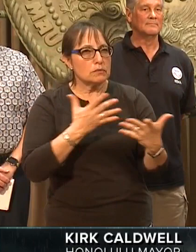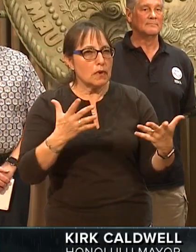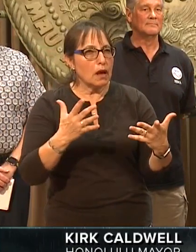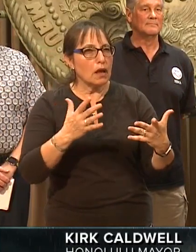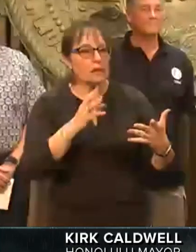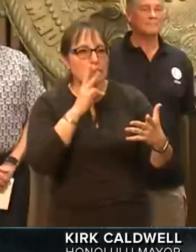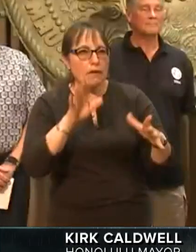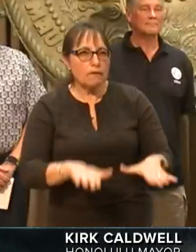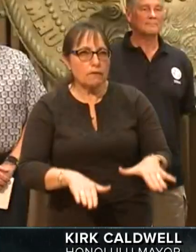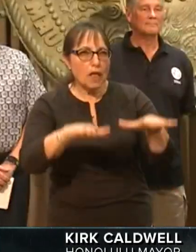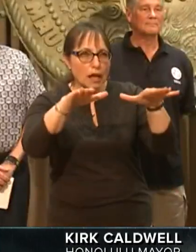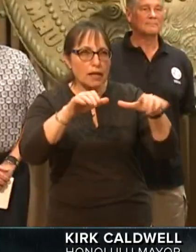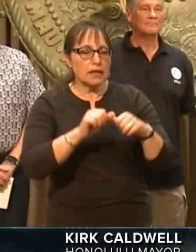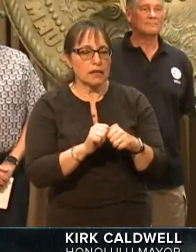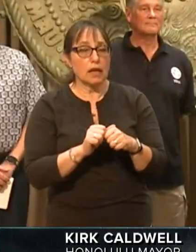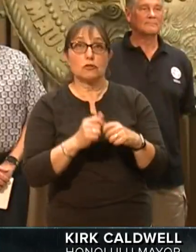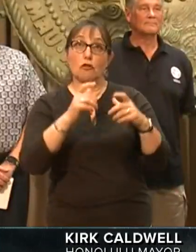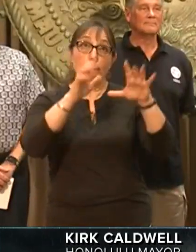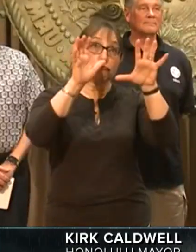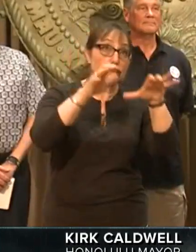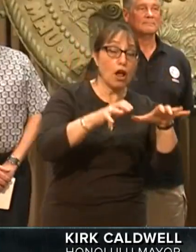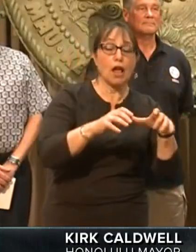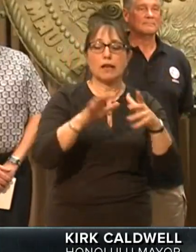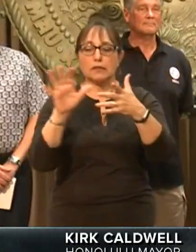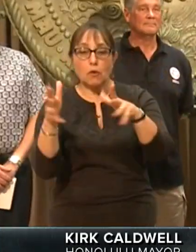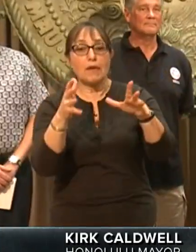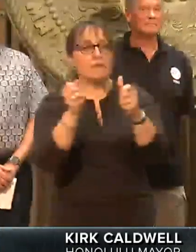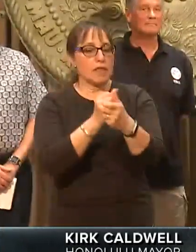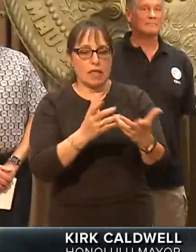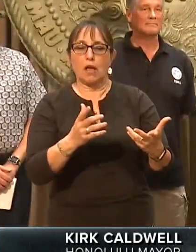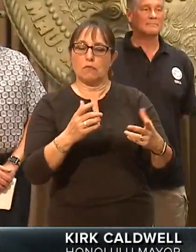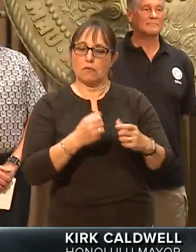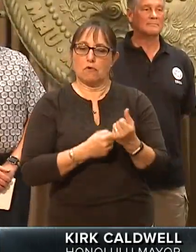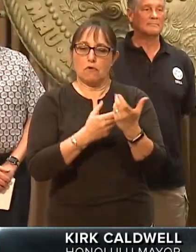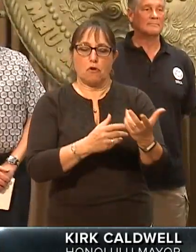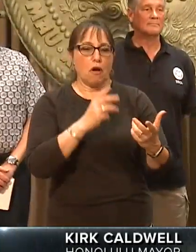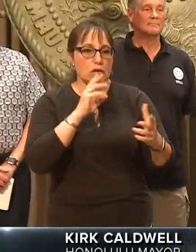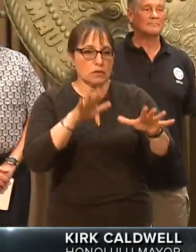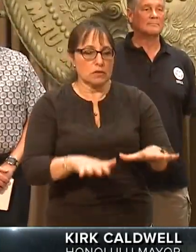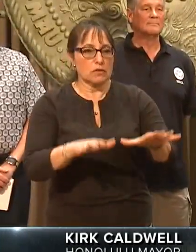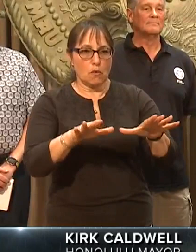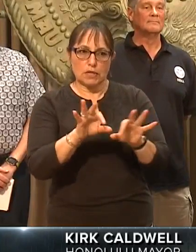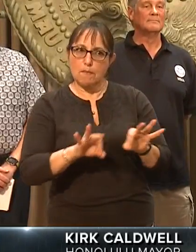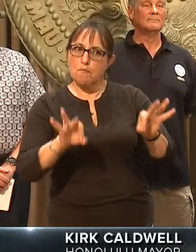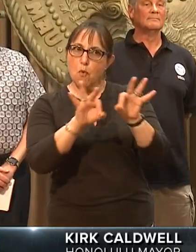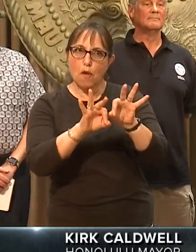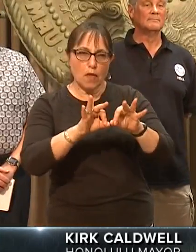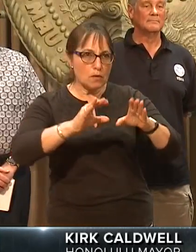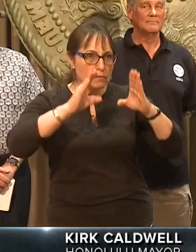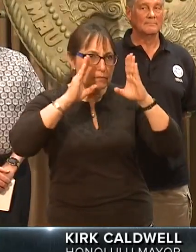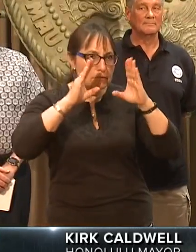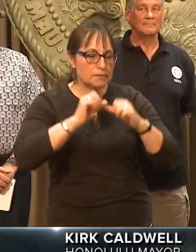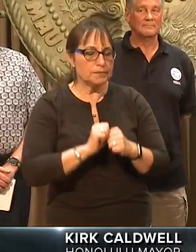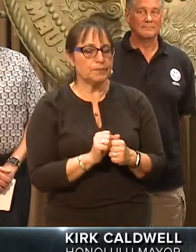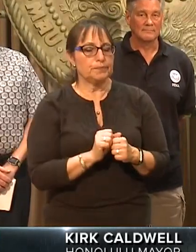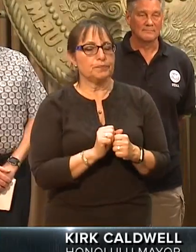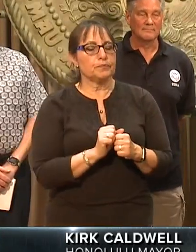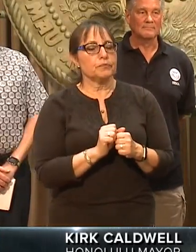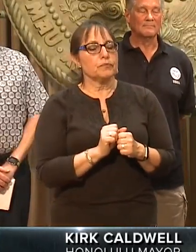areas, both from storm surge and from rain, and therefore we are asking everyone to please pay close attention. We're